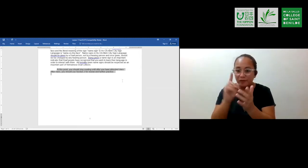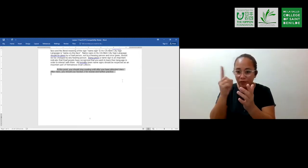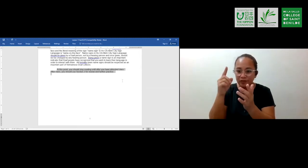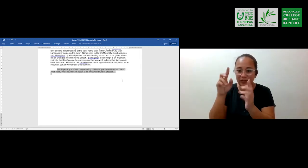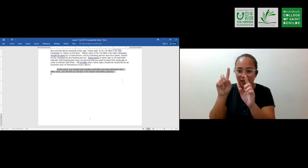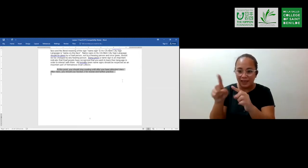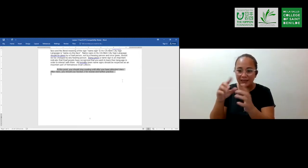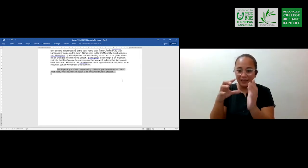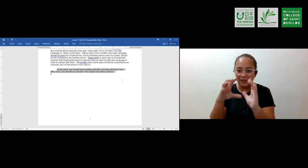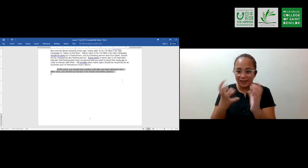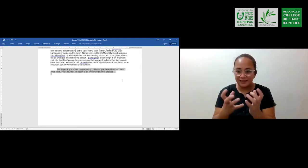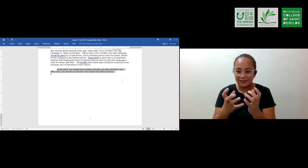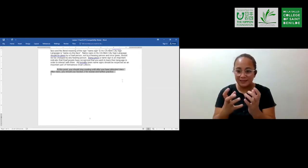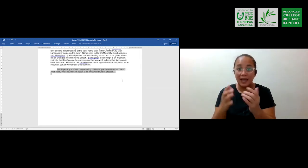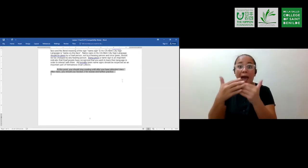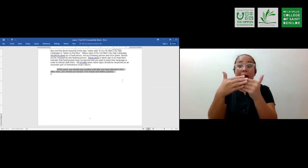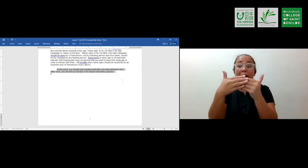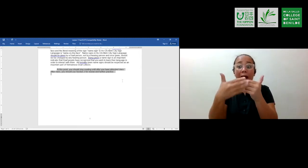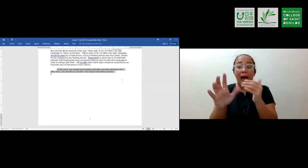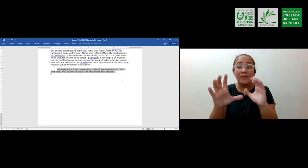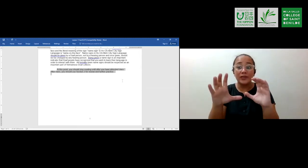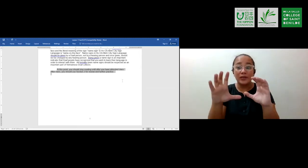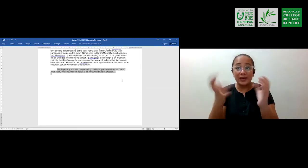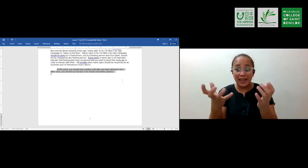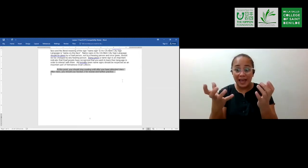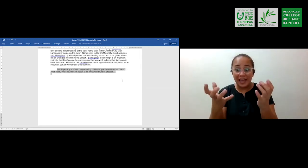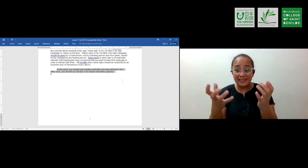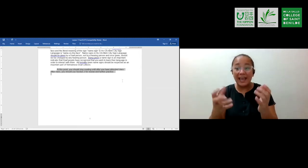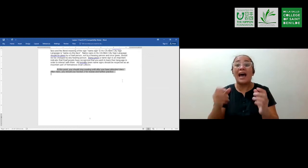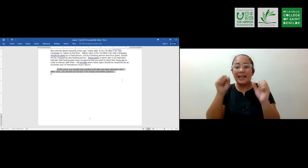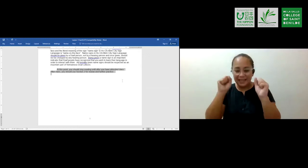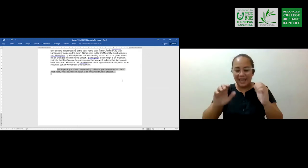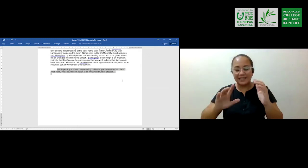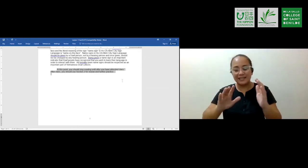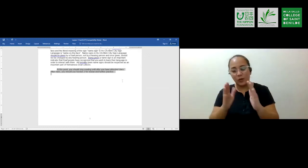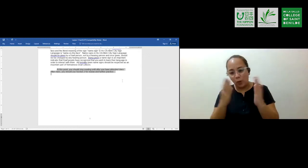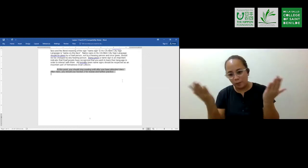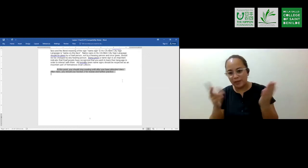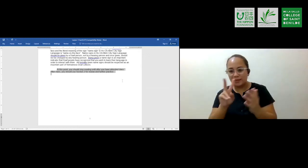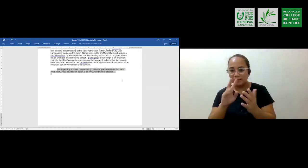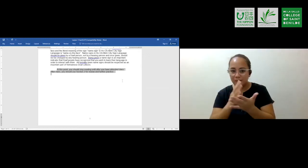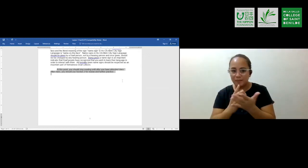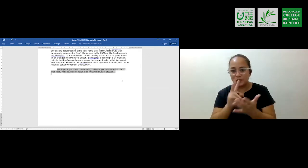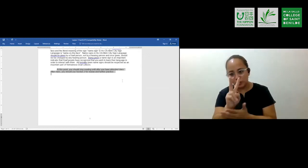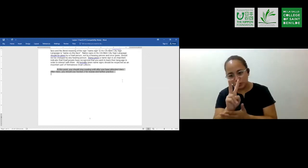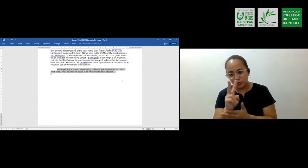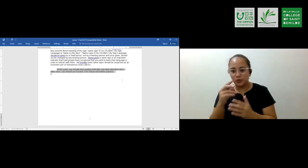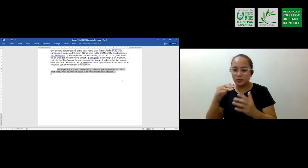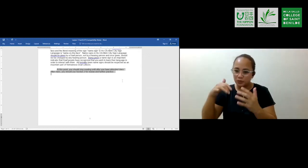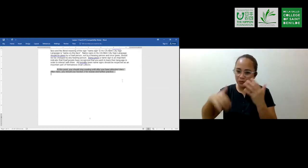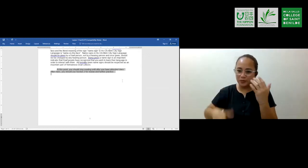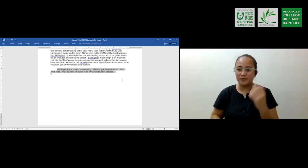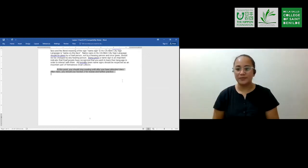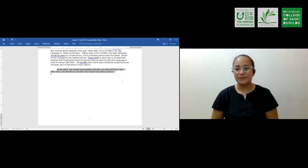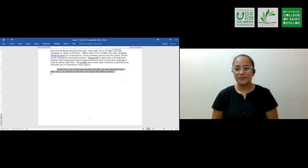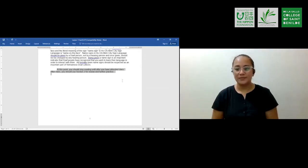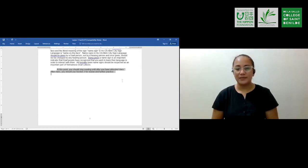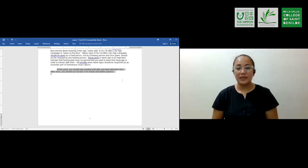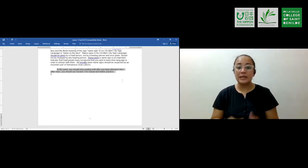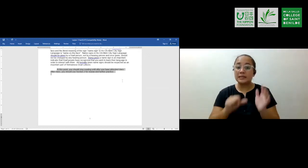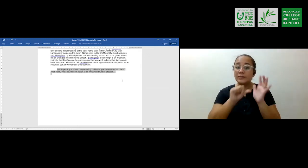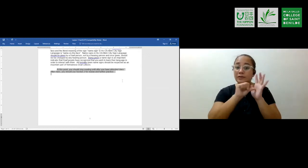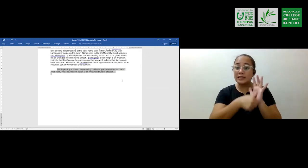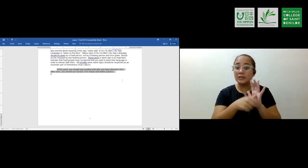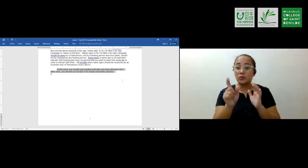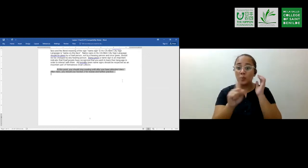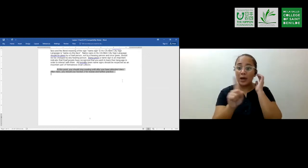And after class, you should use section 2 for review and further class. This indicates that we're working